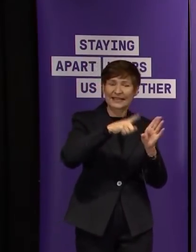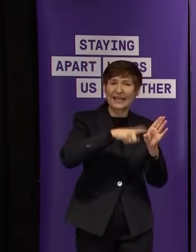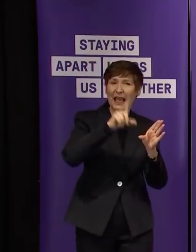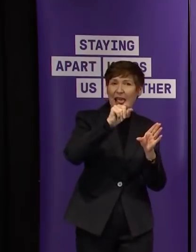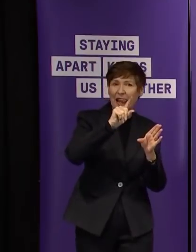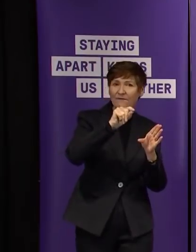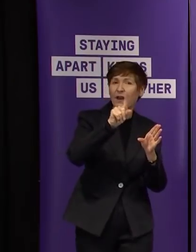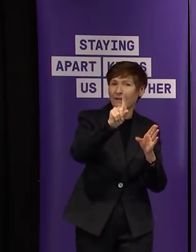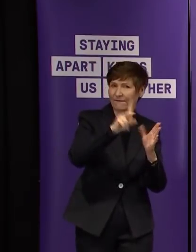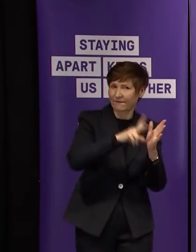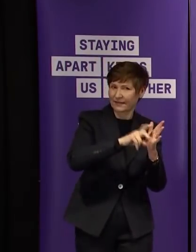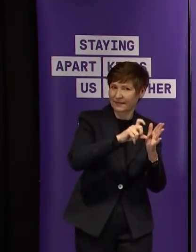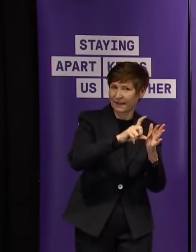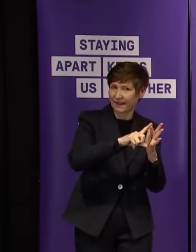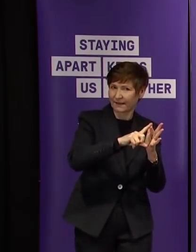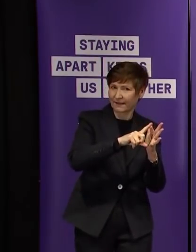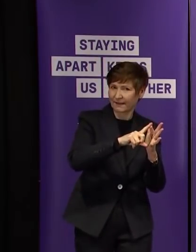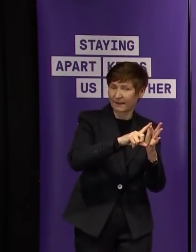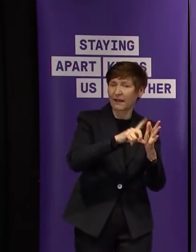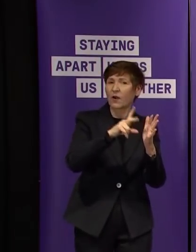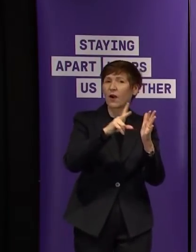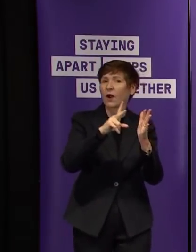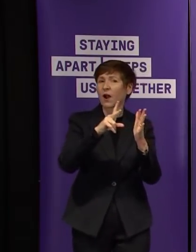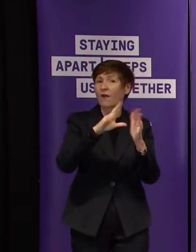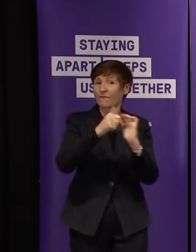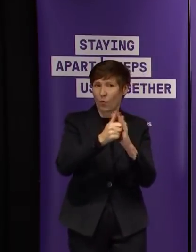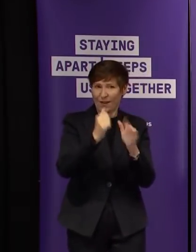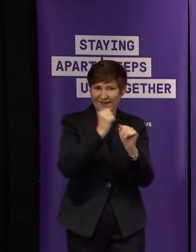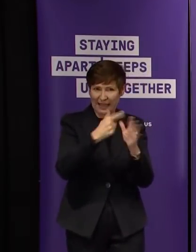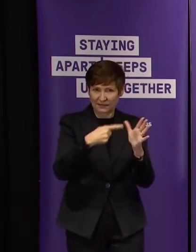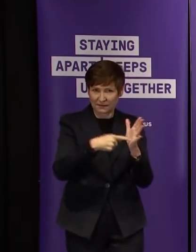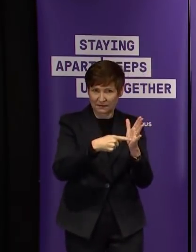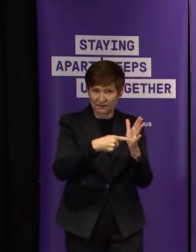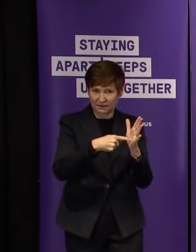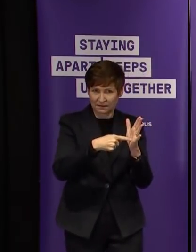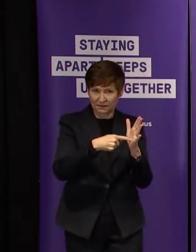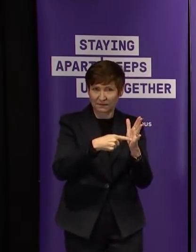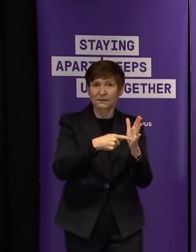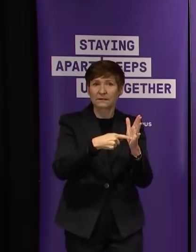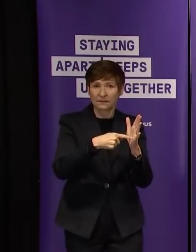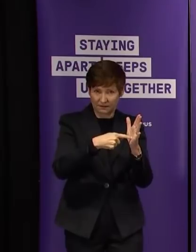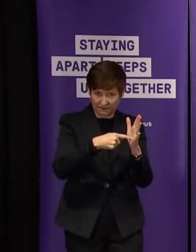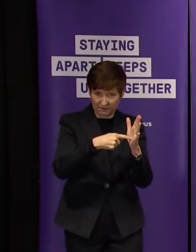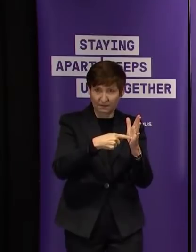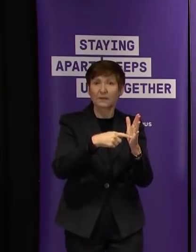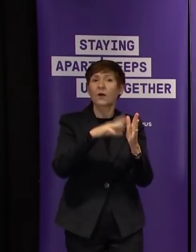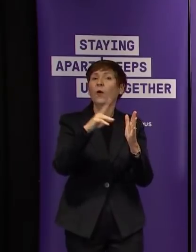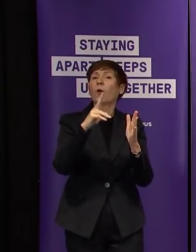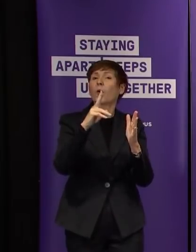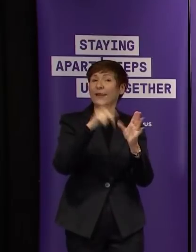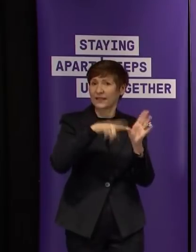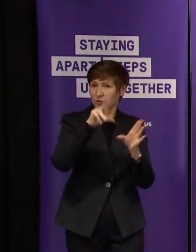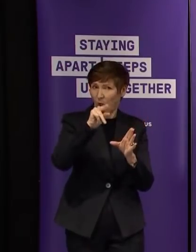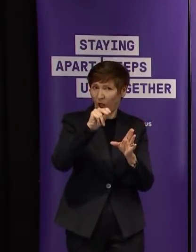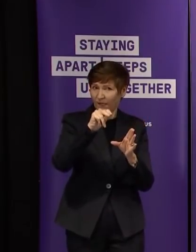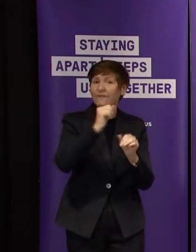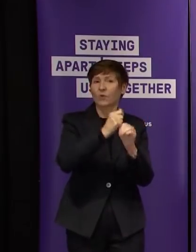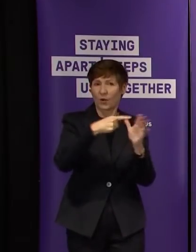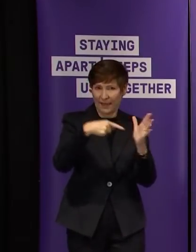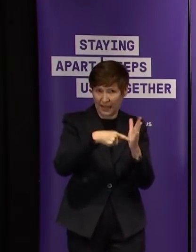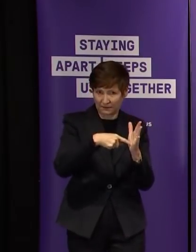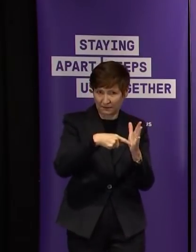GAT on the Wednesday of that week, and for VCE and VCAL students doing other school-based assessments in that